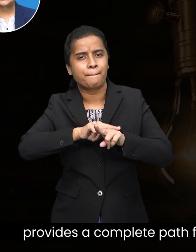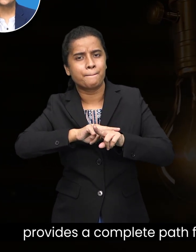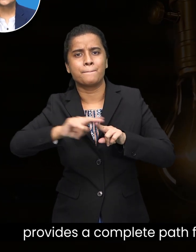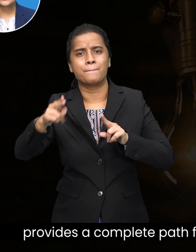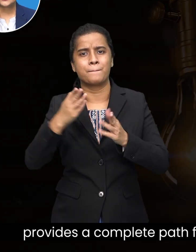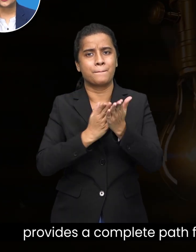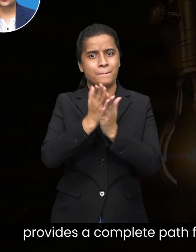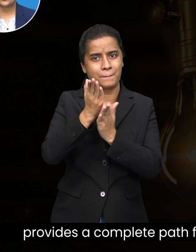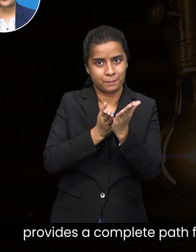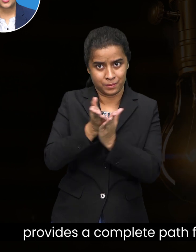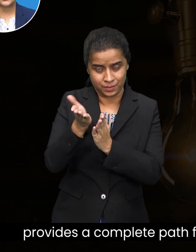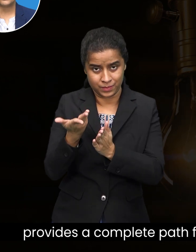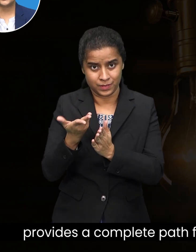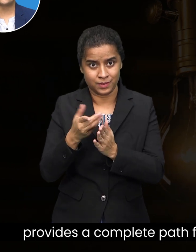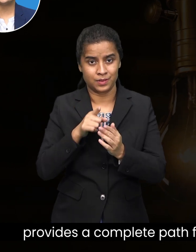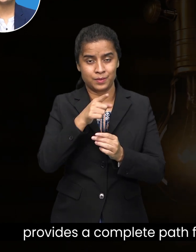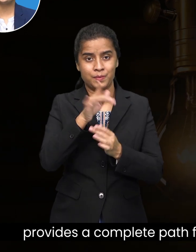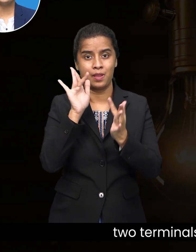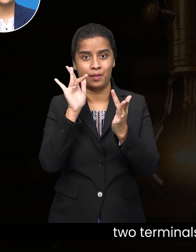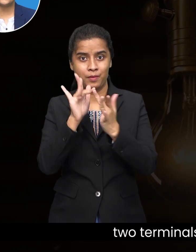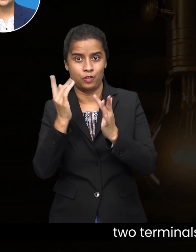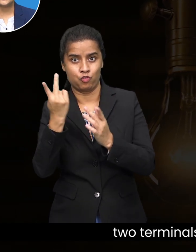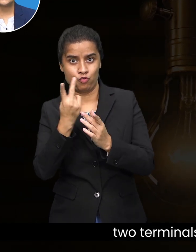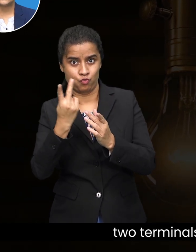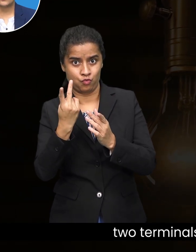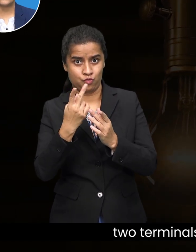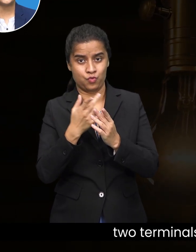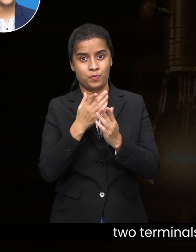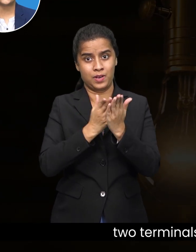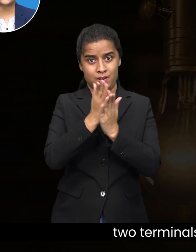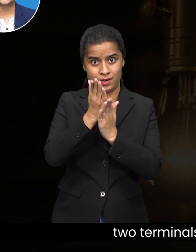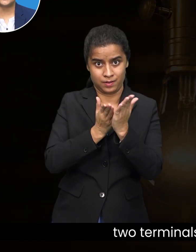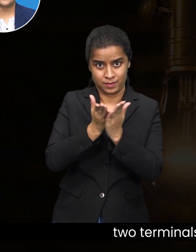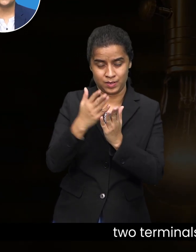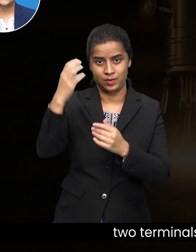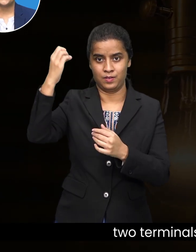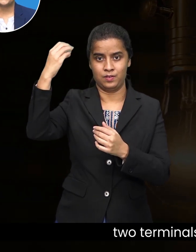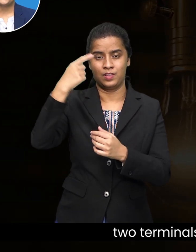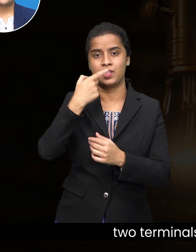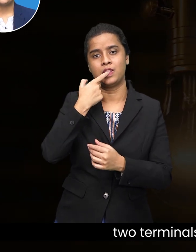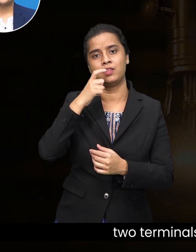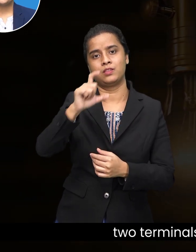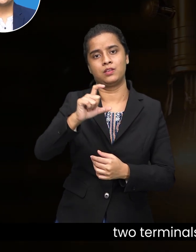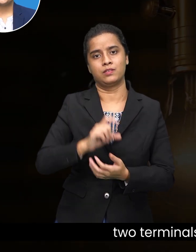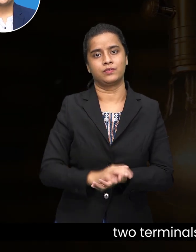for electricity to pass between the 2 terminals of the electric cell.